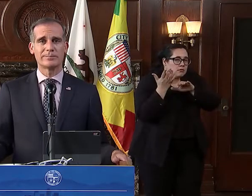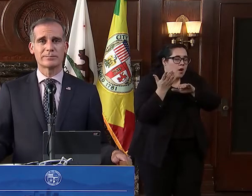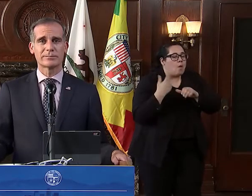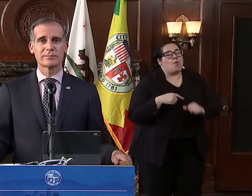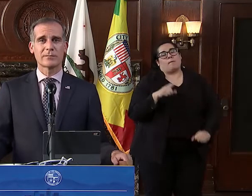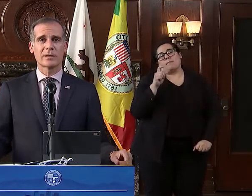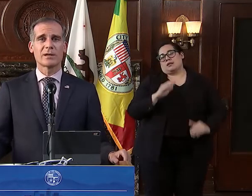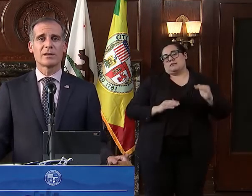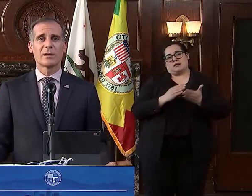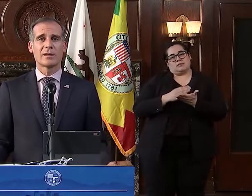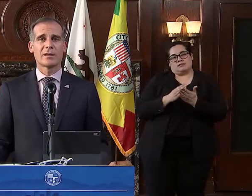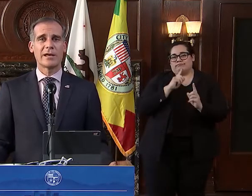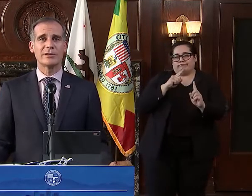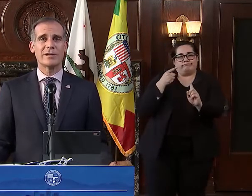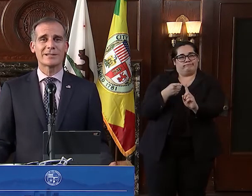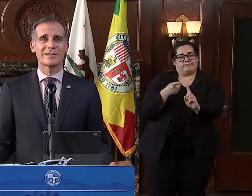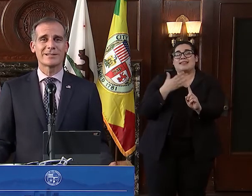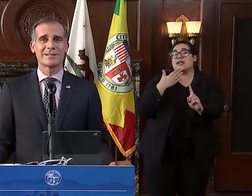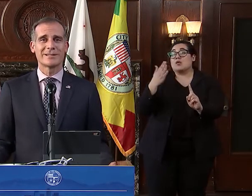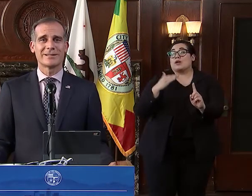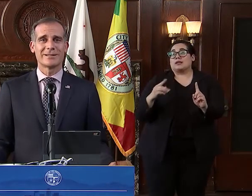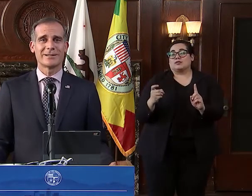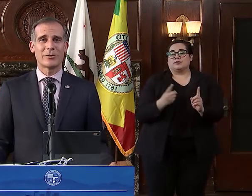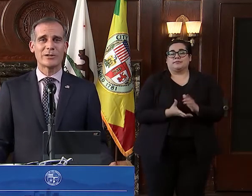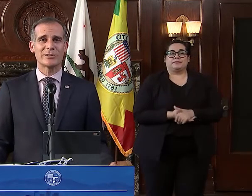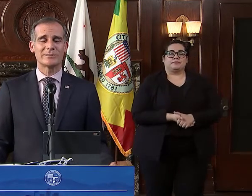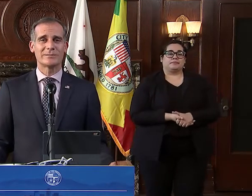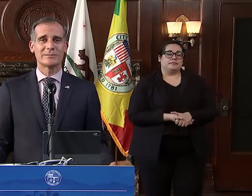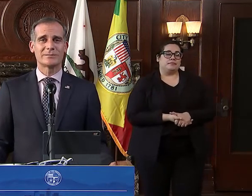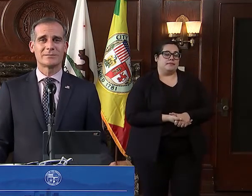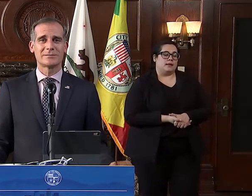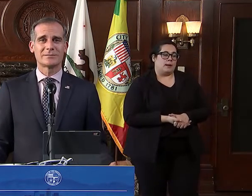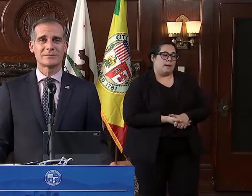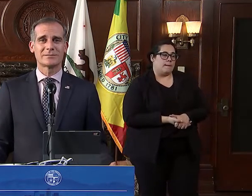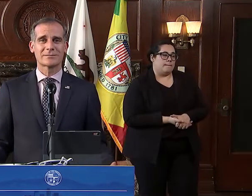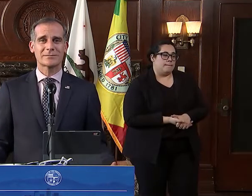budget. Thank you. Next question.